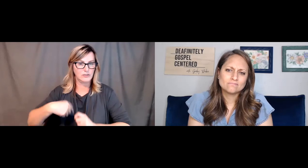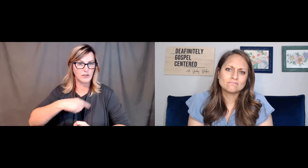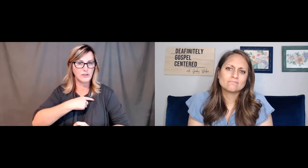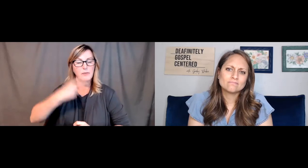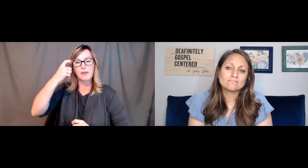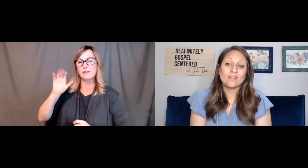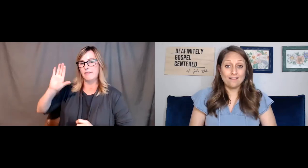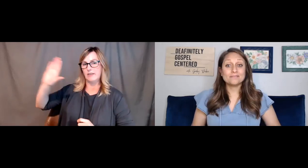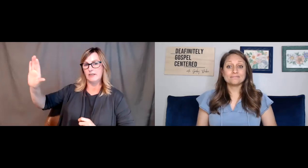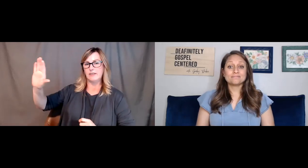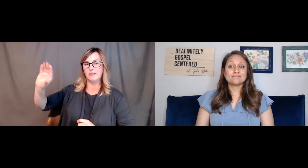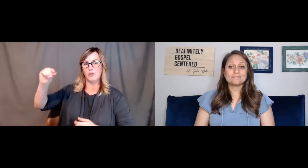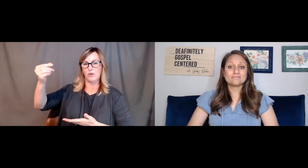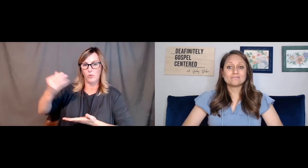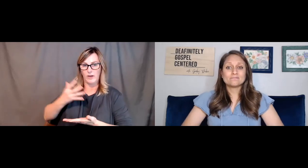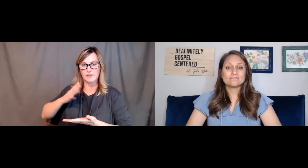change us.